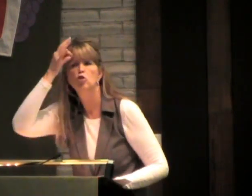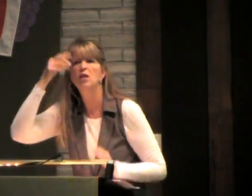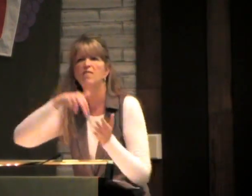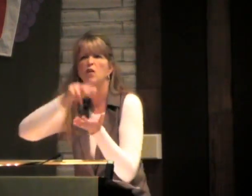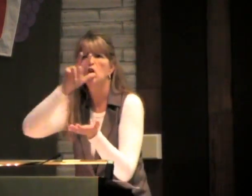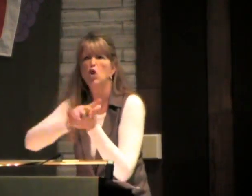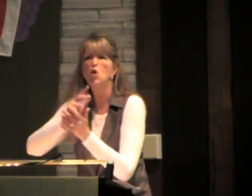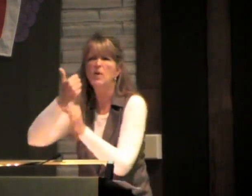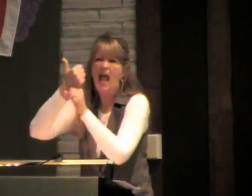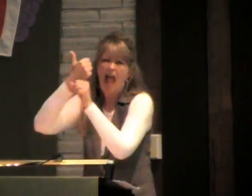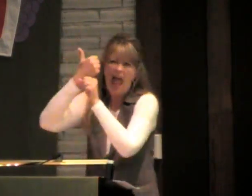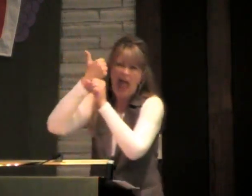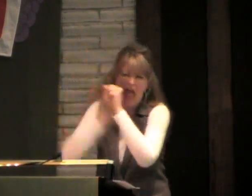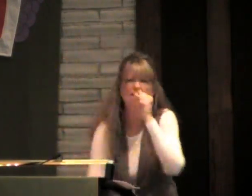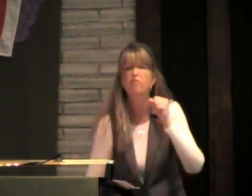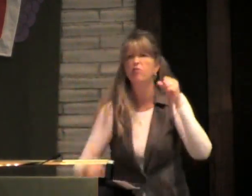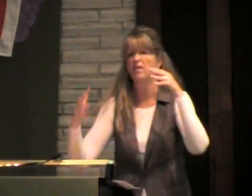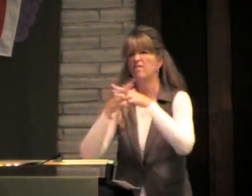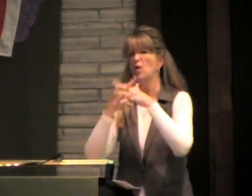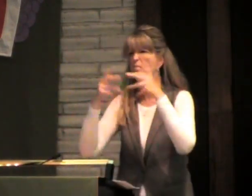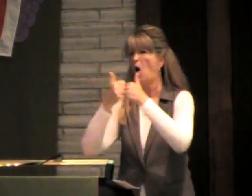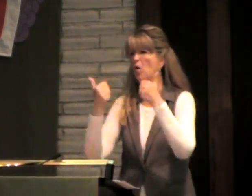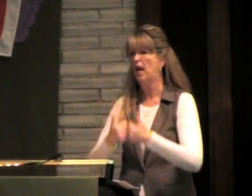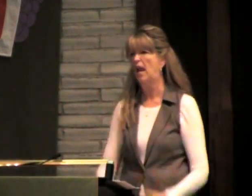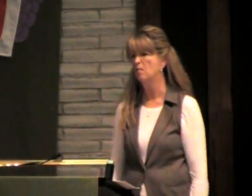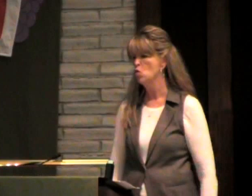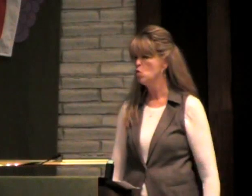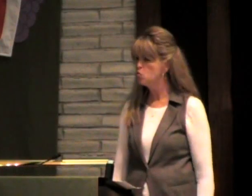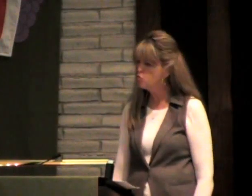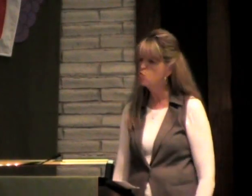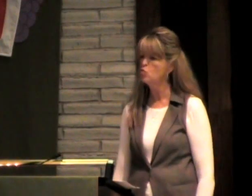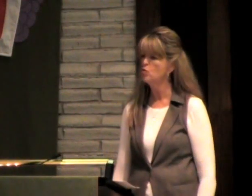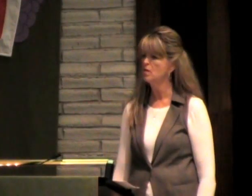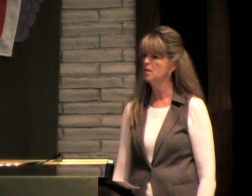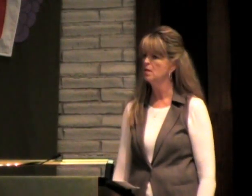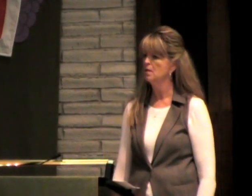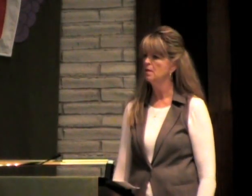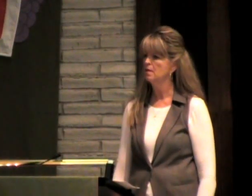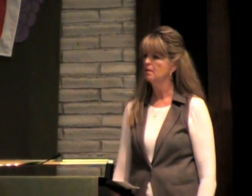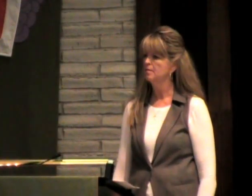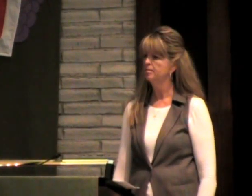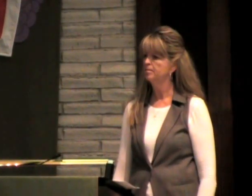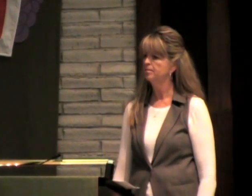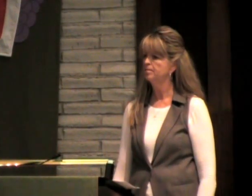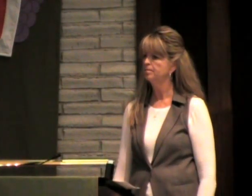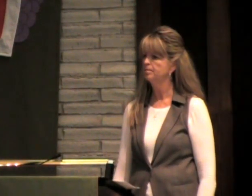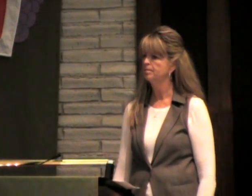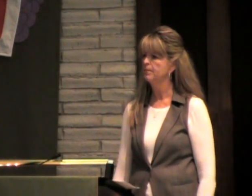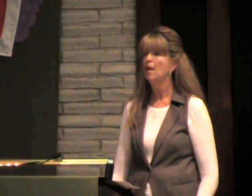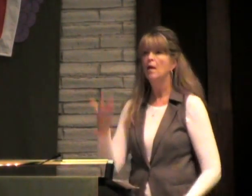recognize it. Maybe the Indians are going to lose. Maybe the Chiefs are going to lose every football game there is.